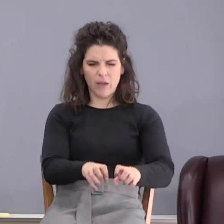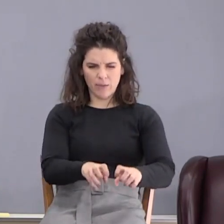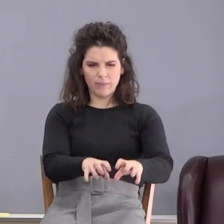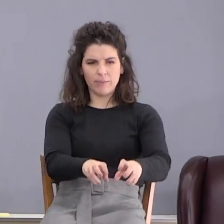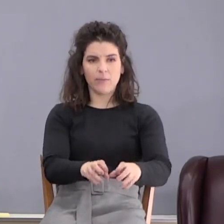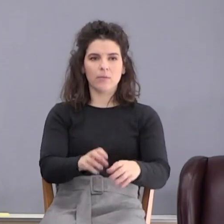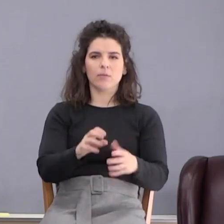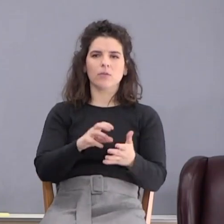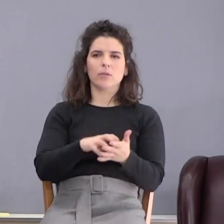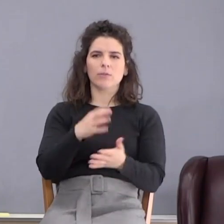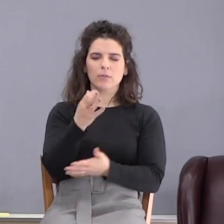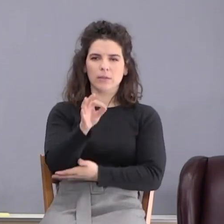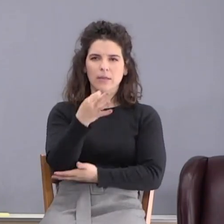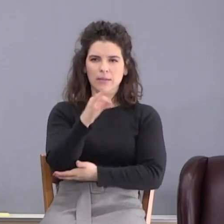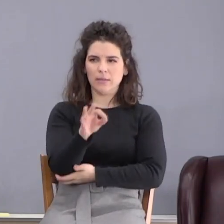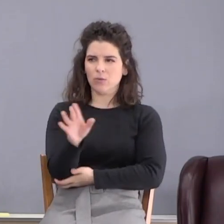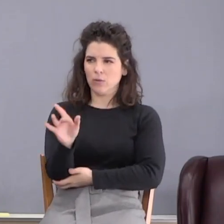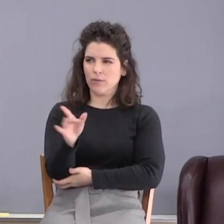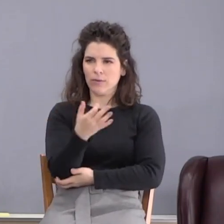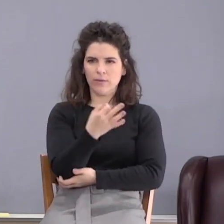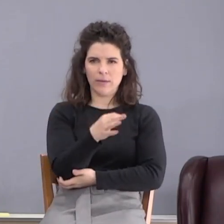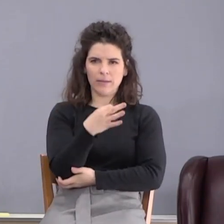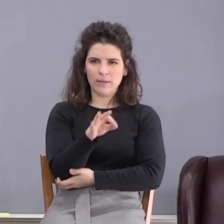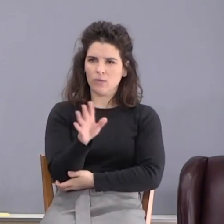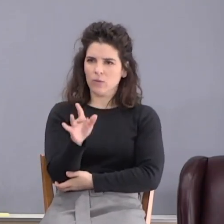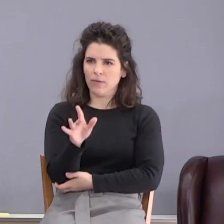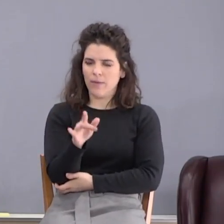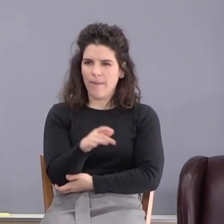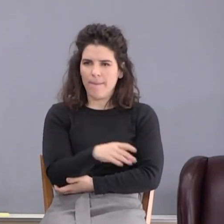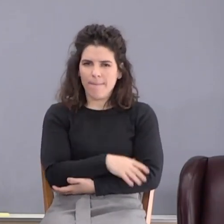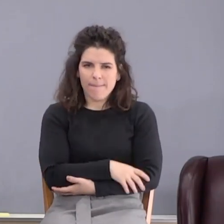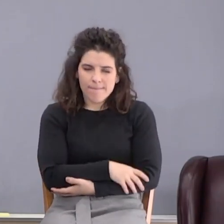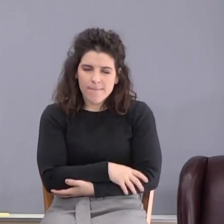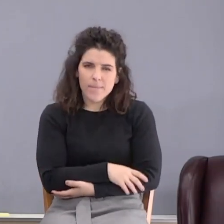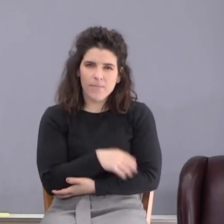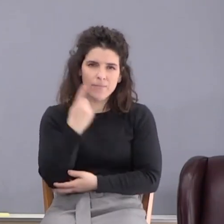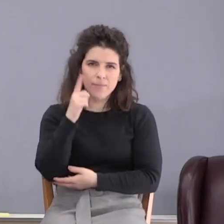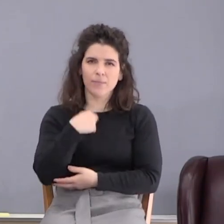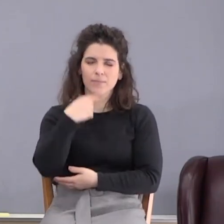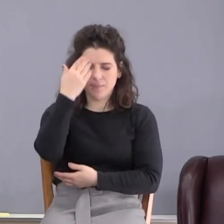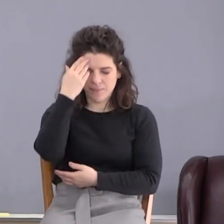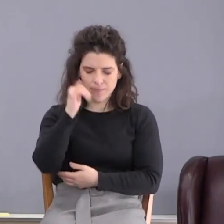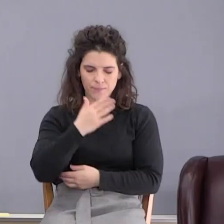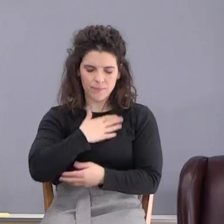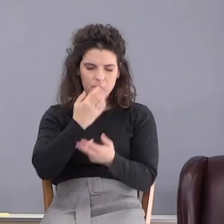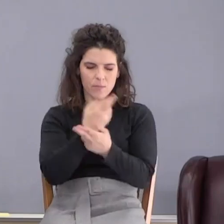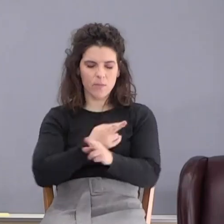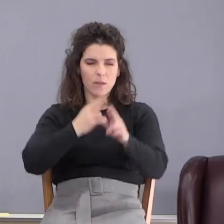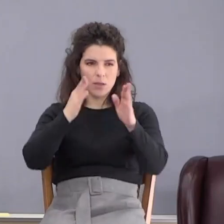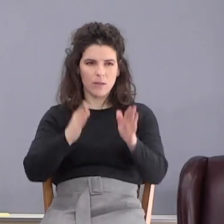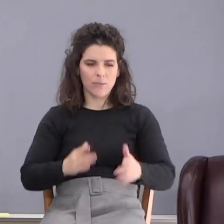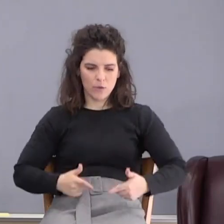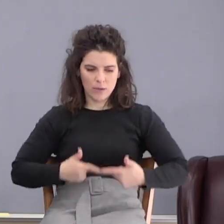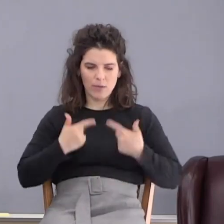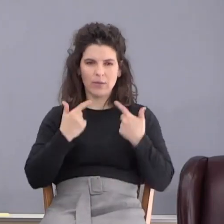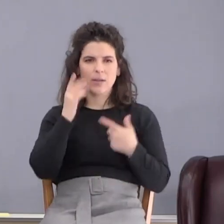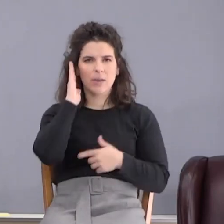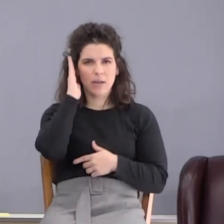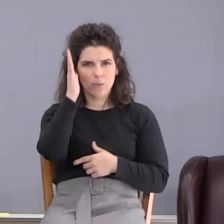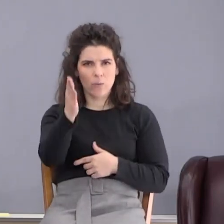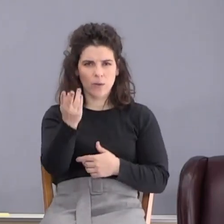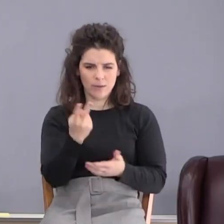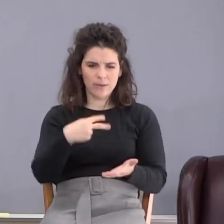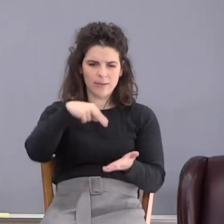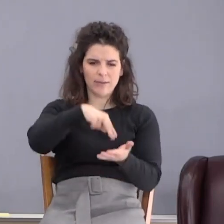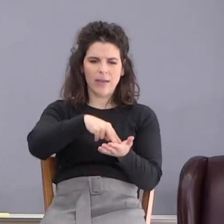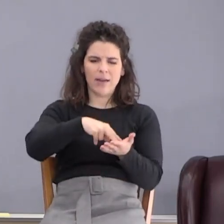19. Verse 25, chapter 19, verse 25. For I know that my Redeemer liveth, and that he shall stand at